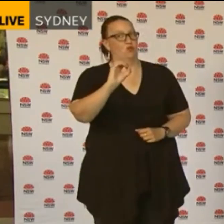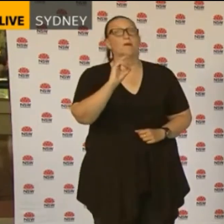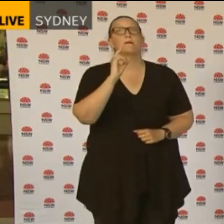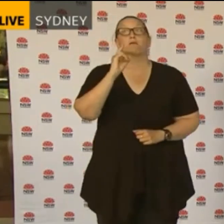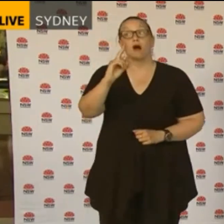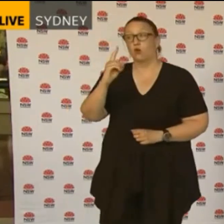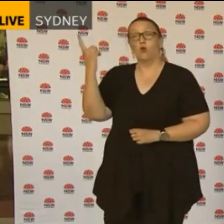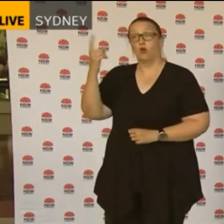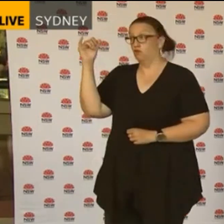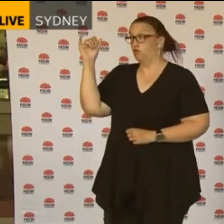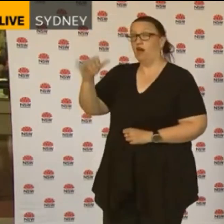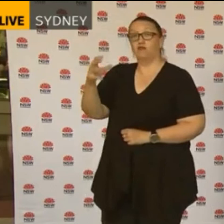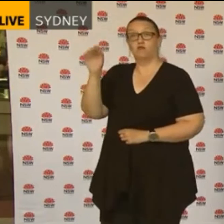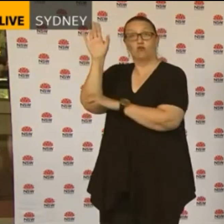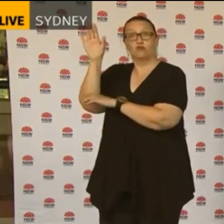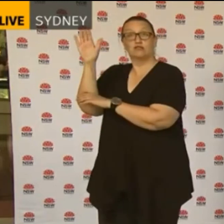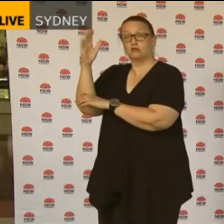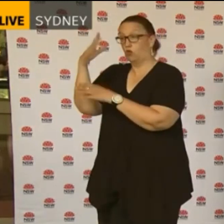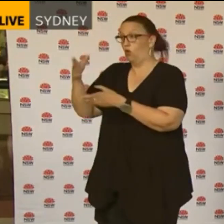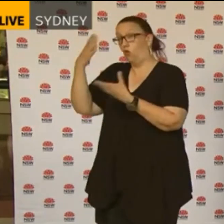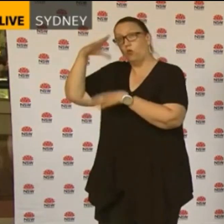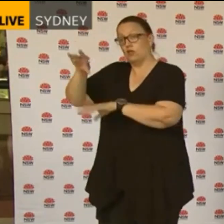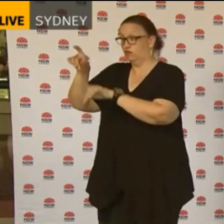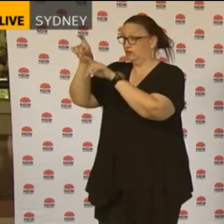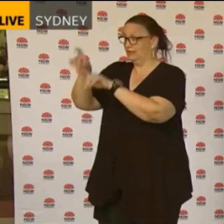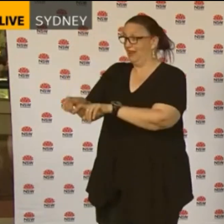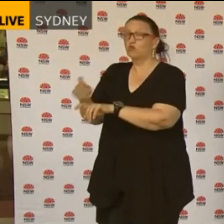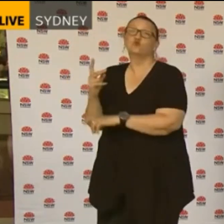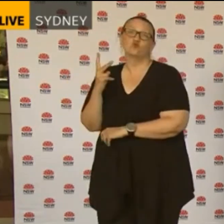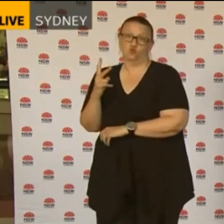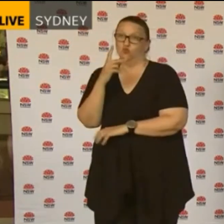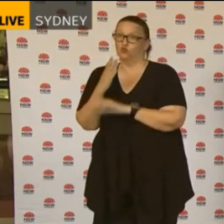in overseas returned travellers. So this brings the total number of cases to